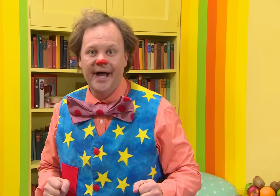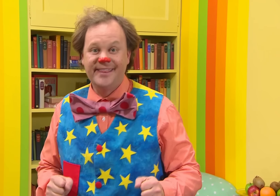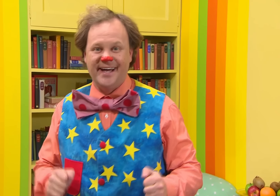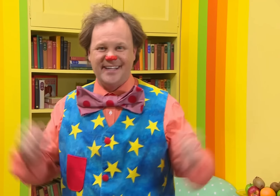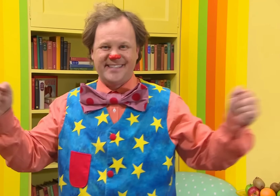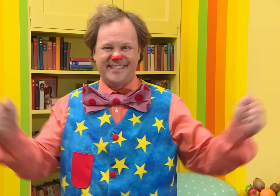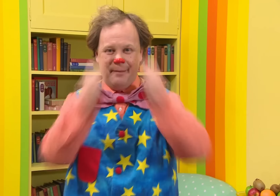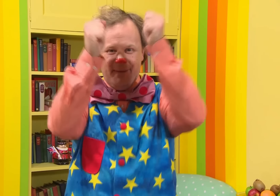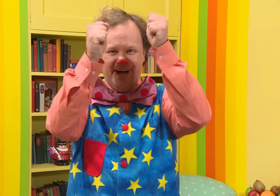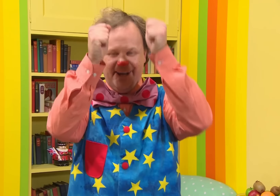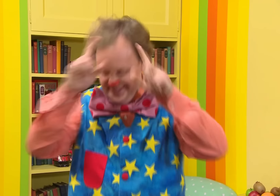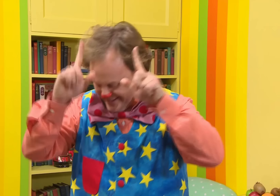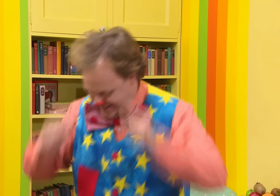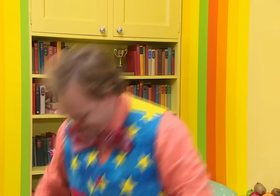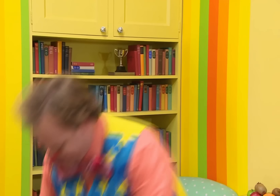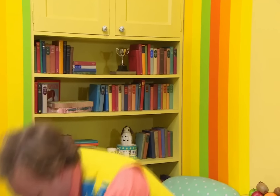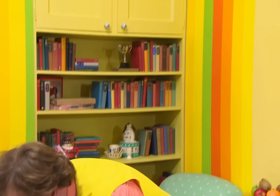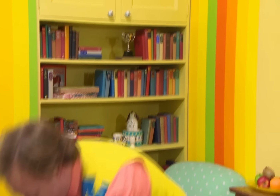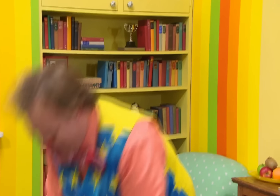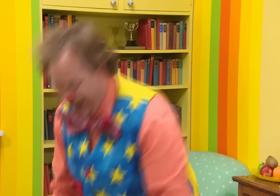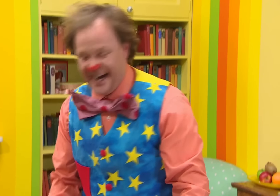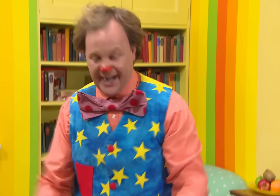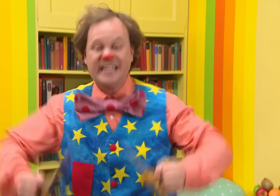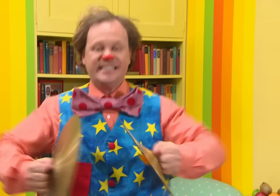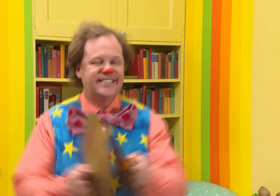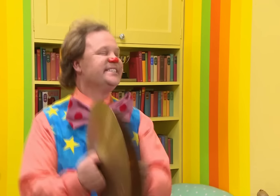The cymbals!